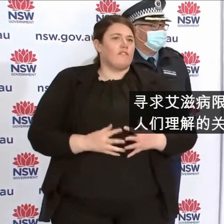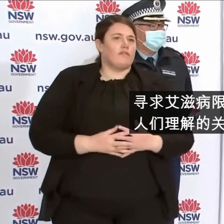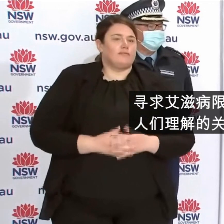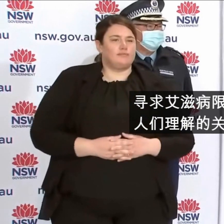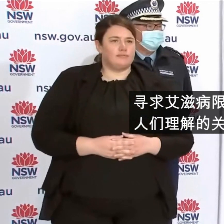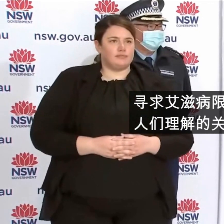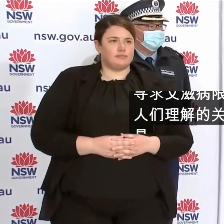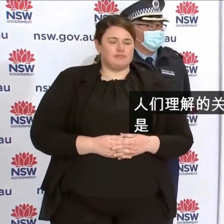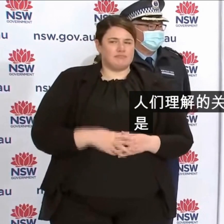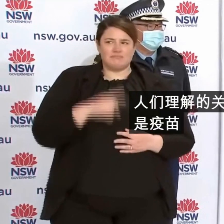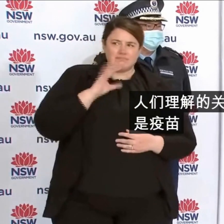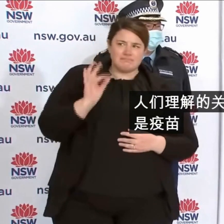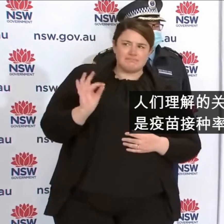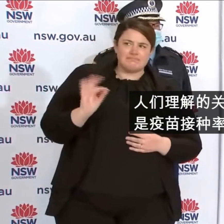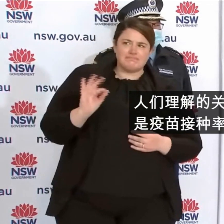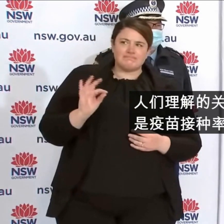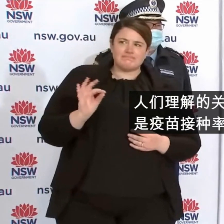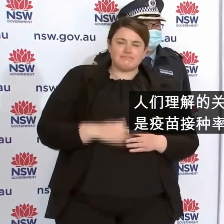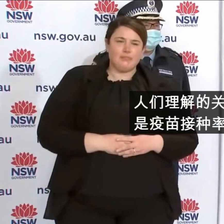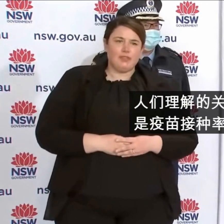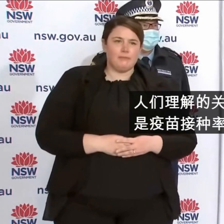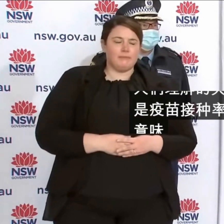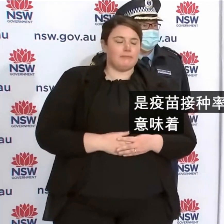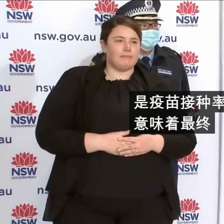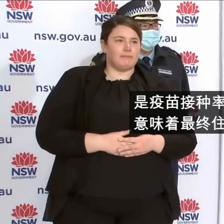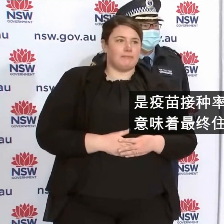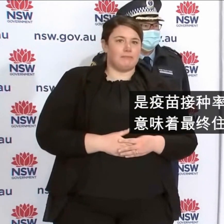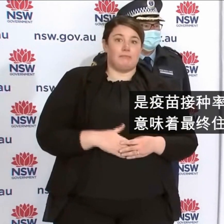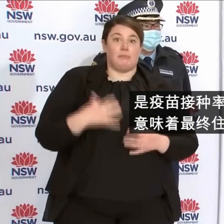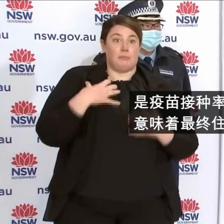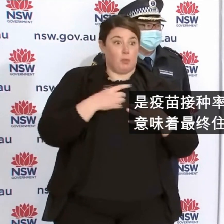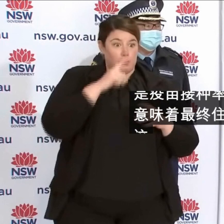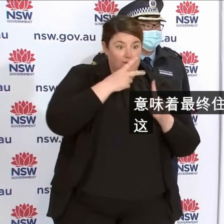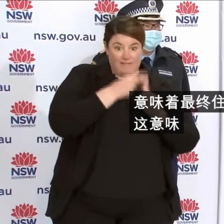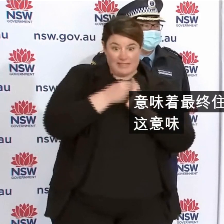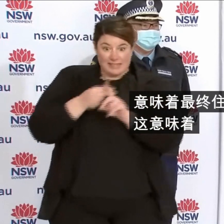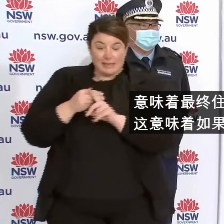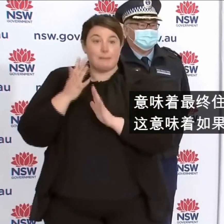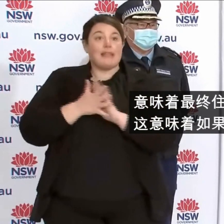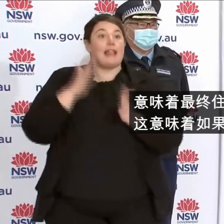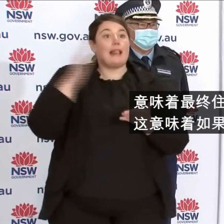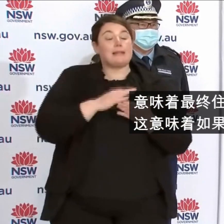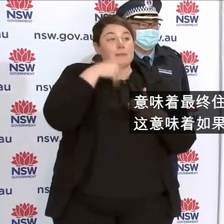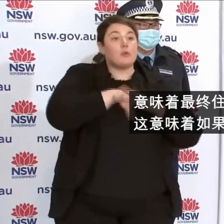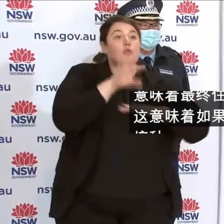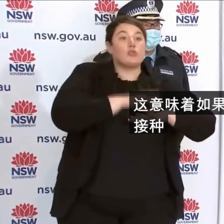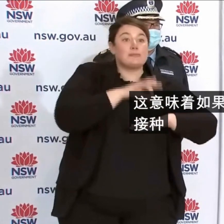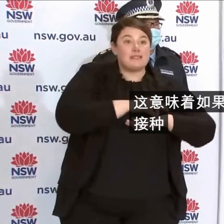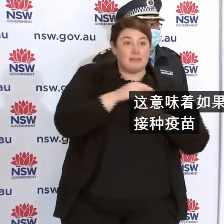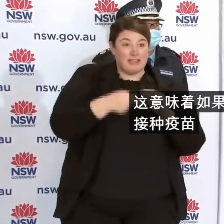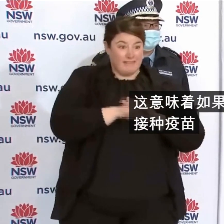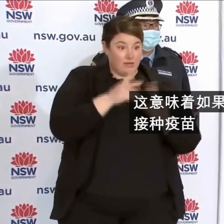which people understand is that the higher the vaccination rate means that less people will end up in hospital. That means if you're